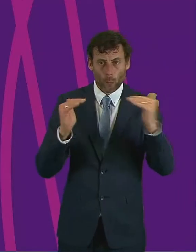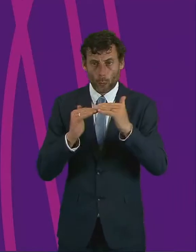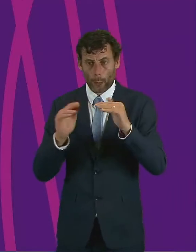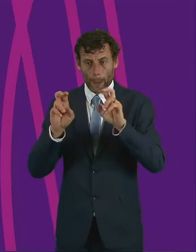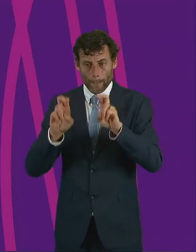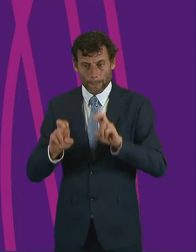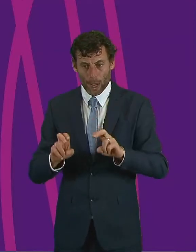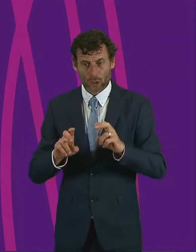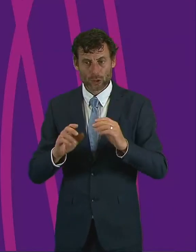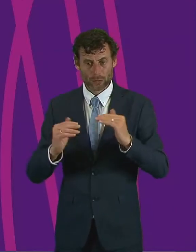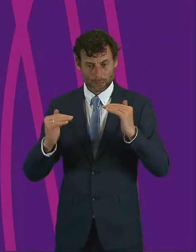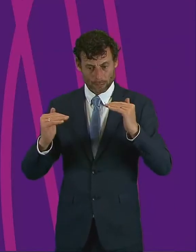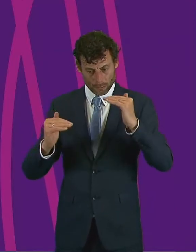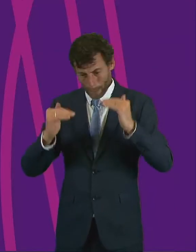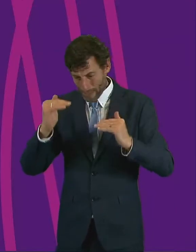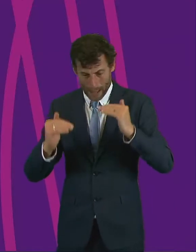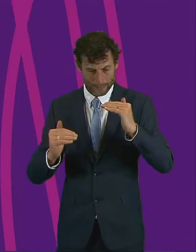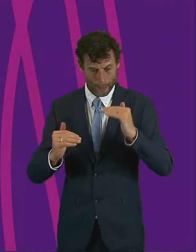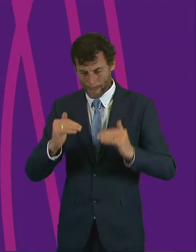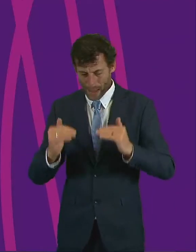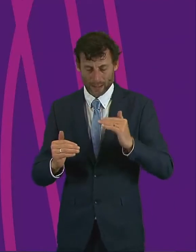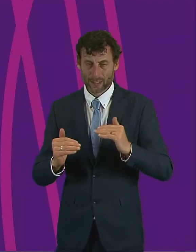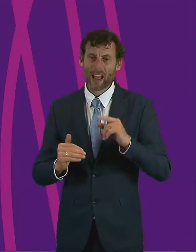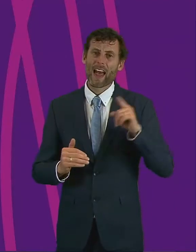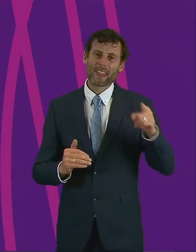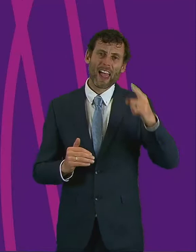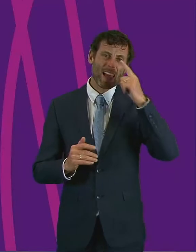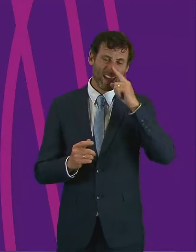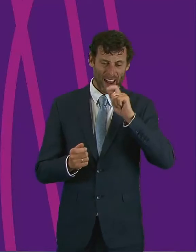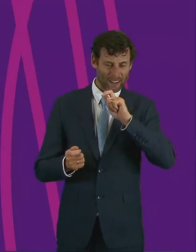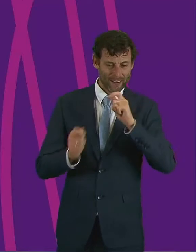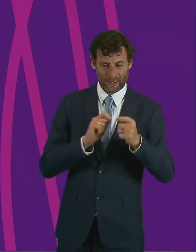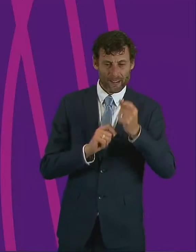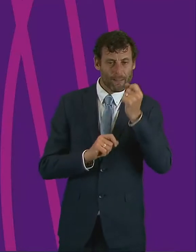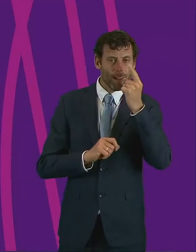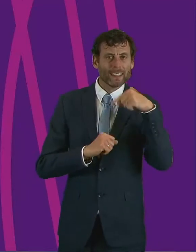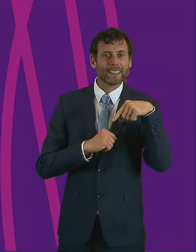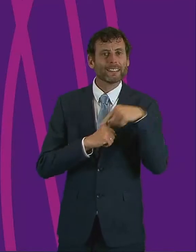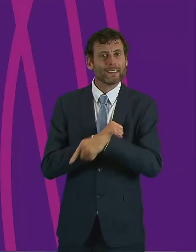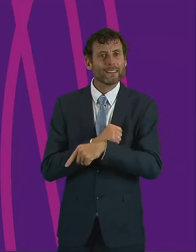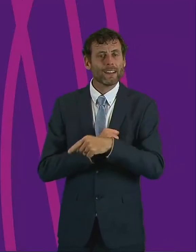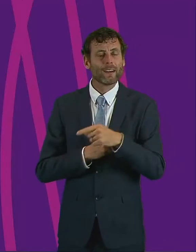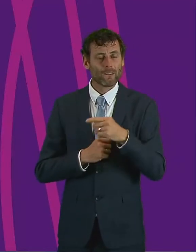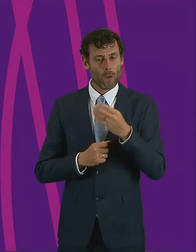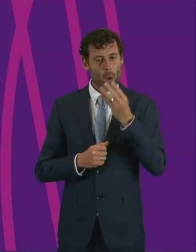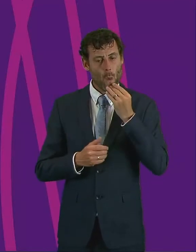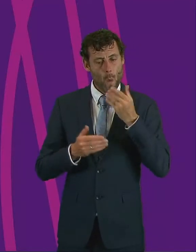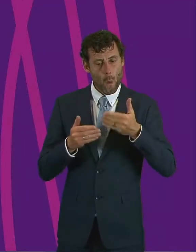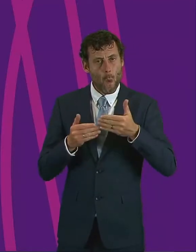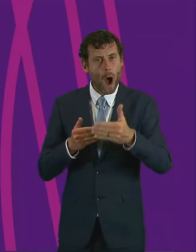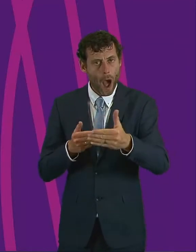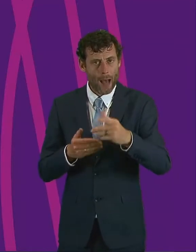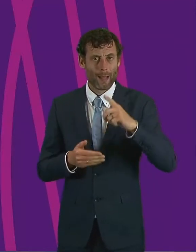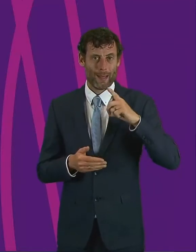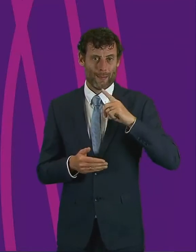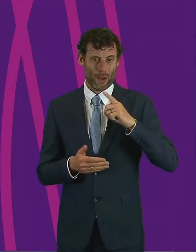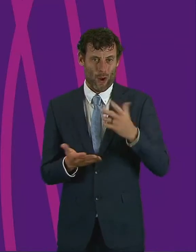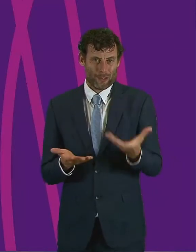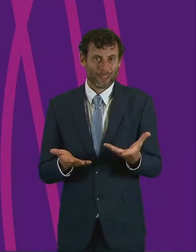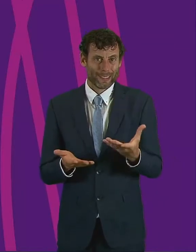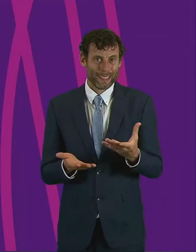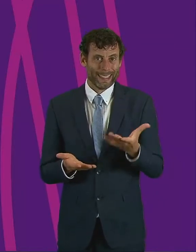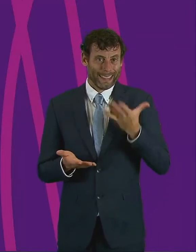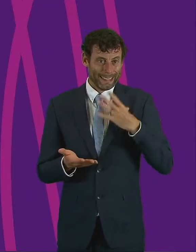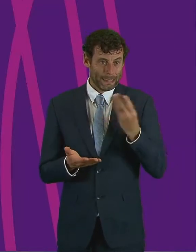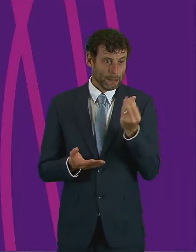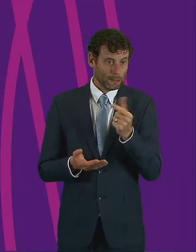can reprofile their deficit given the urgent challenges they face trying to reopen services safely, retain jobs and help support